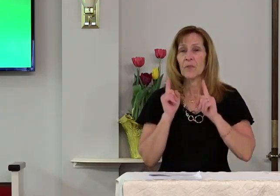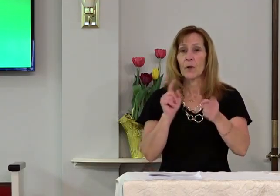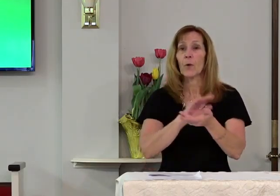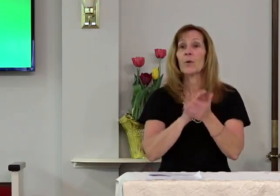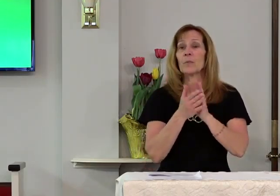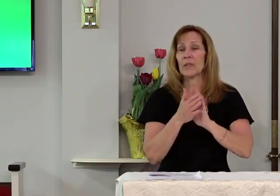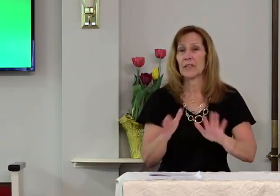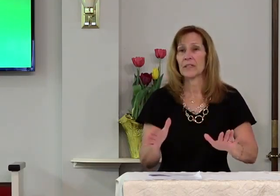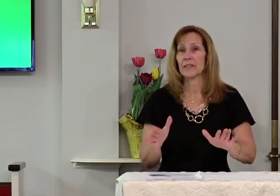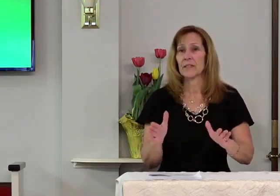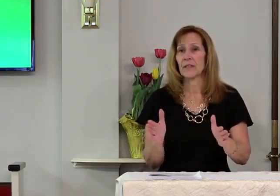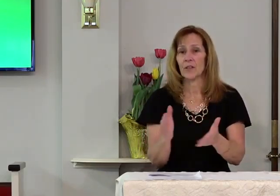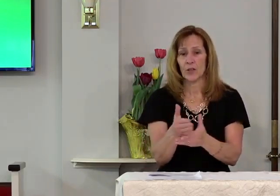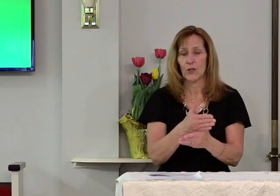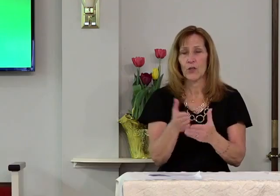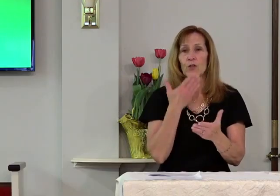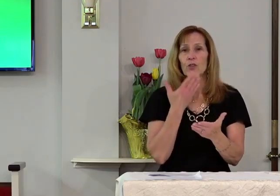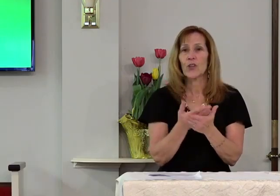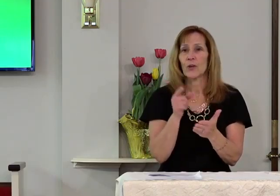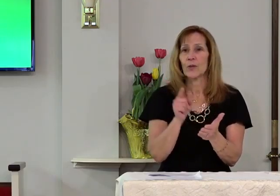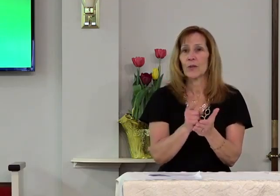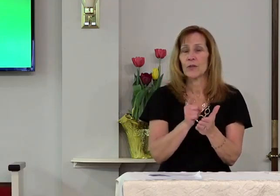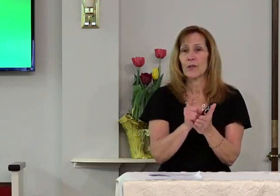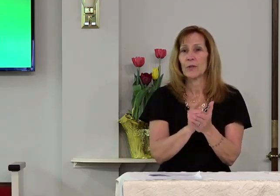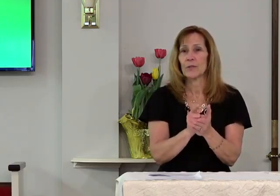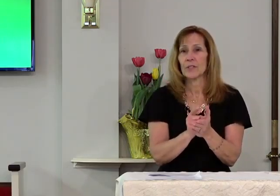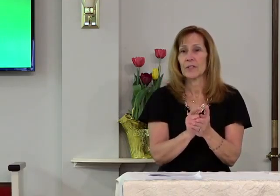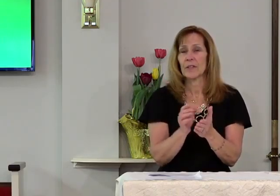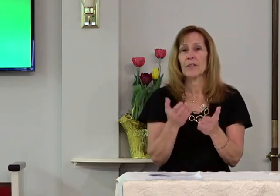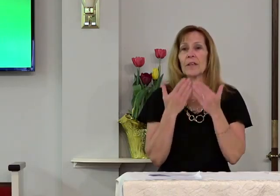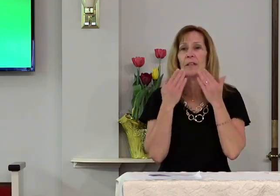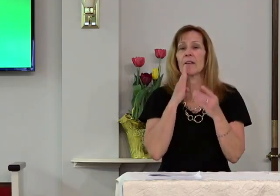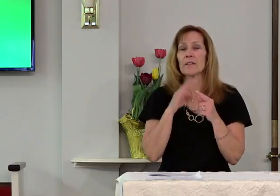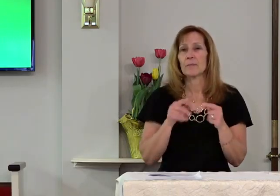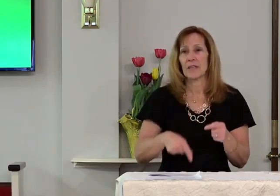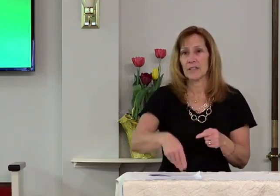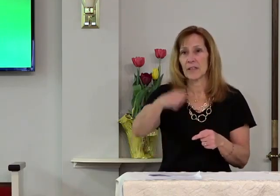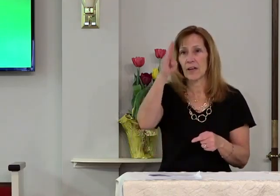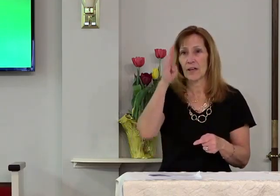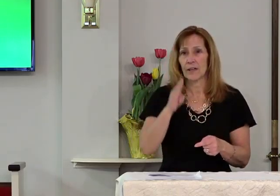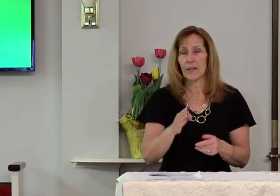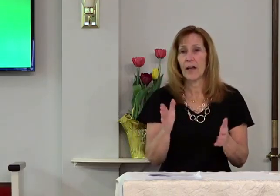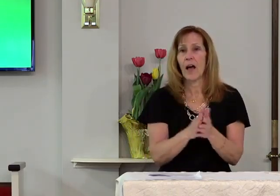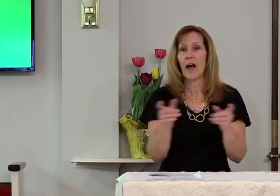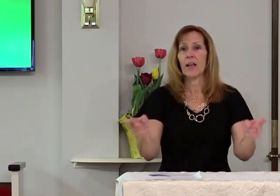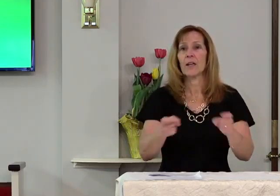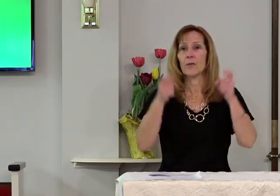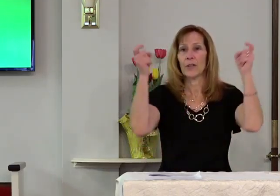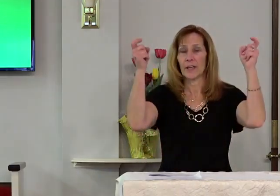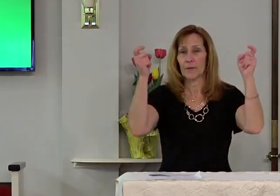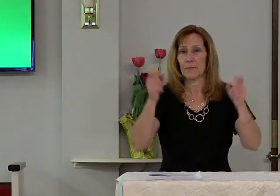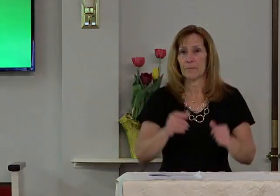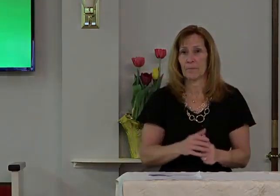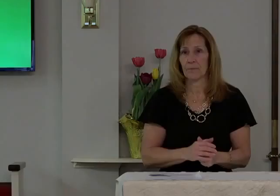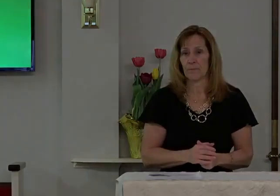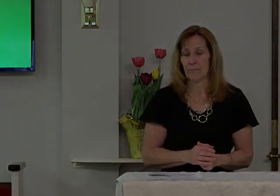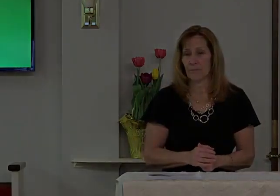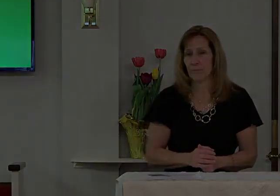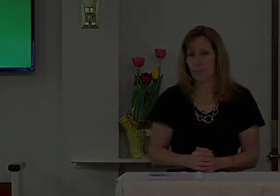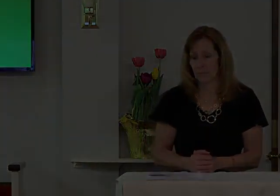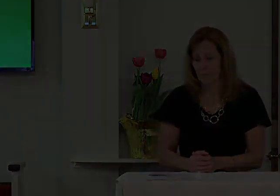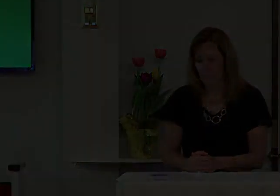in peace share the good news thanks be to god alleluia you it Be